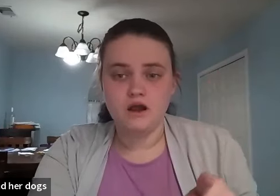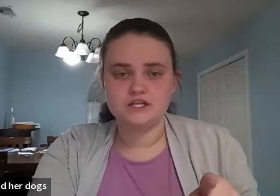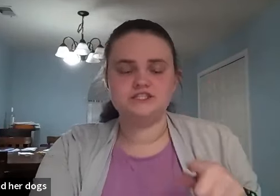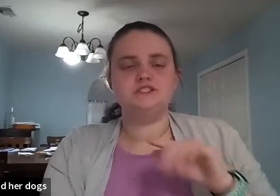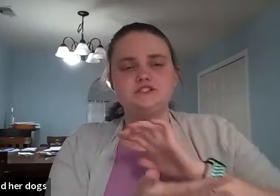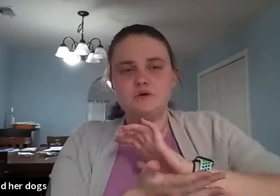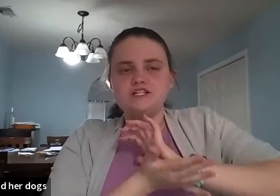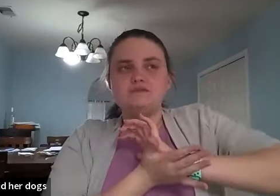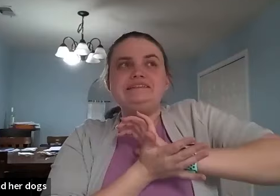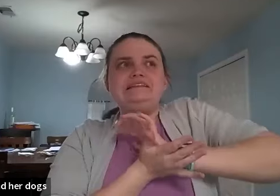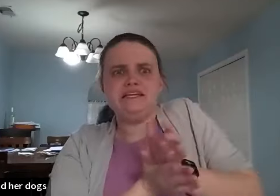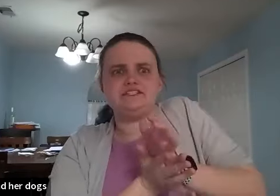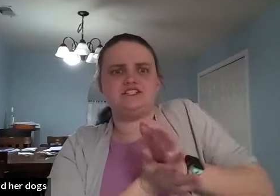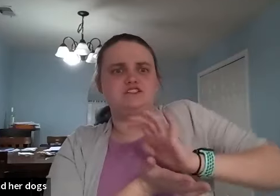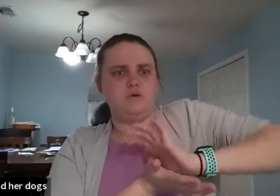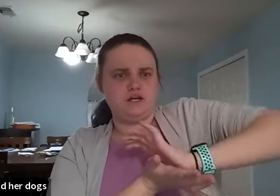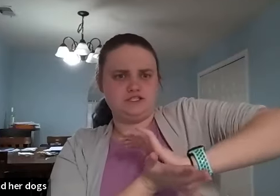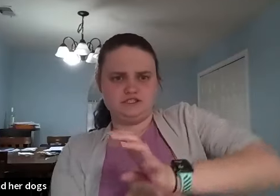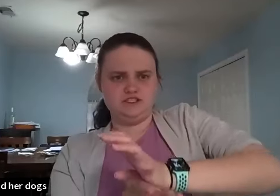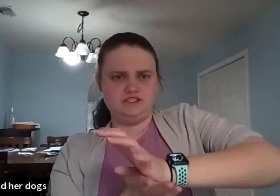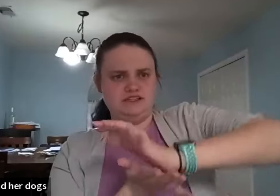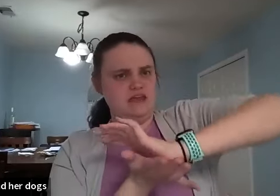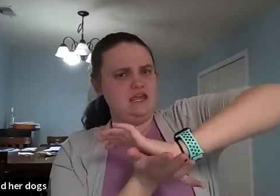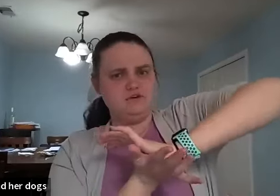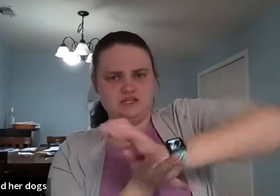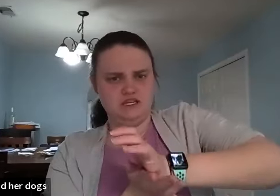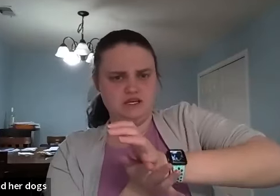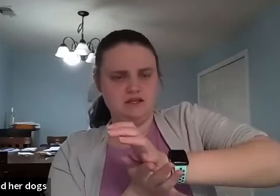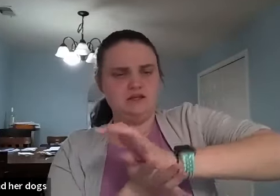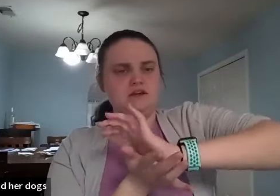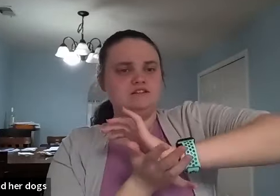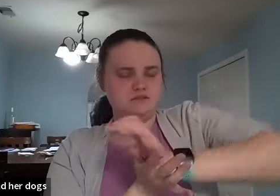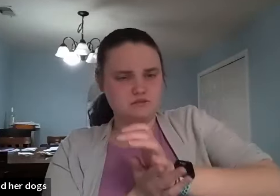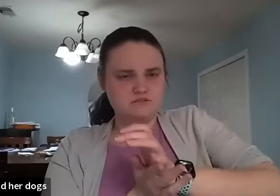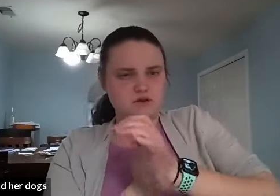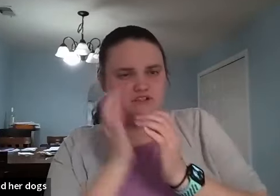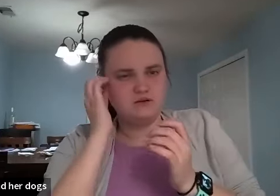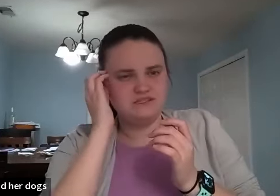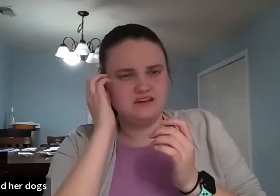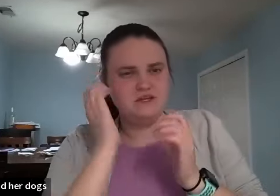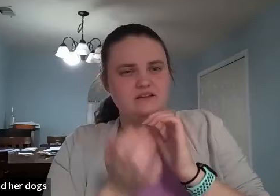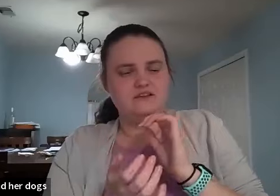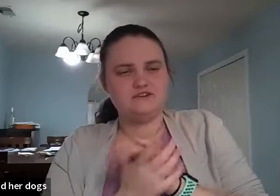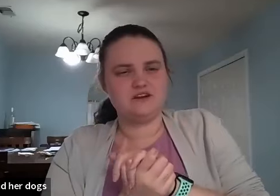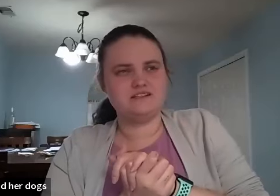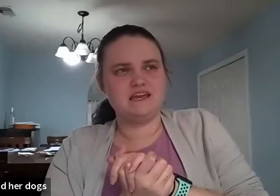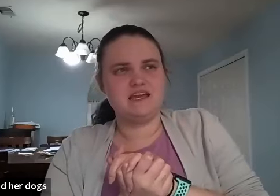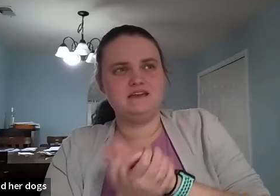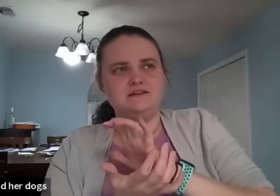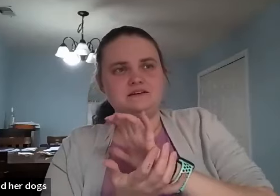Squash. Squash, I believe, is just squash. Just that hand motion again. So it's almost so instead of being, like, if you're trying to say,